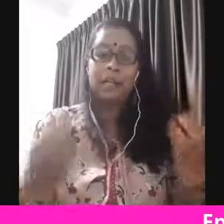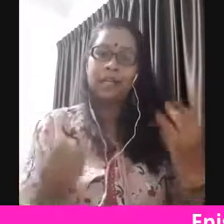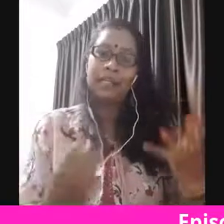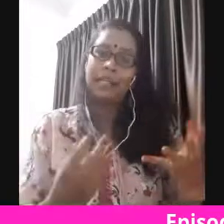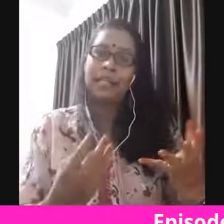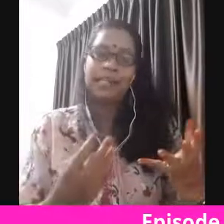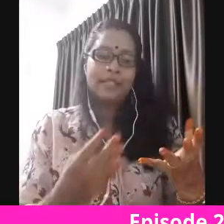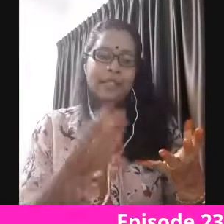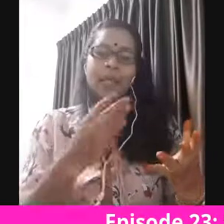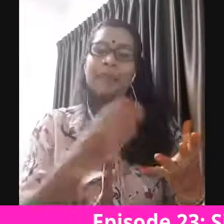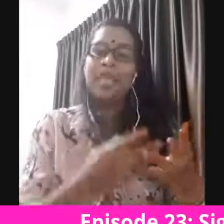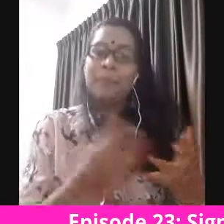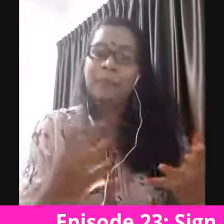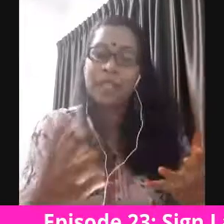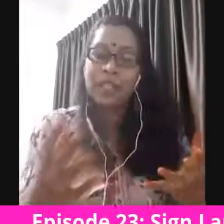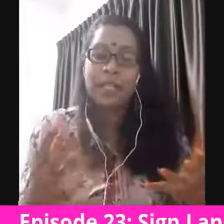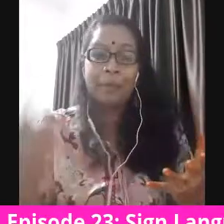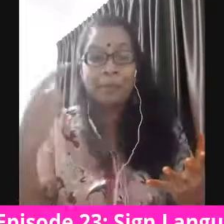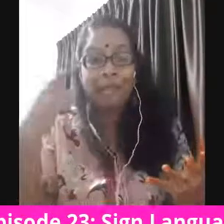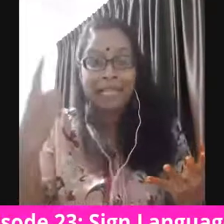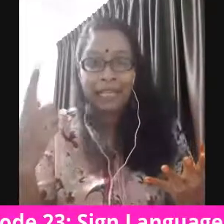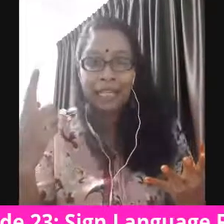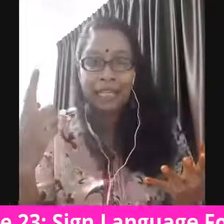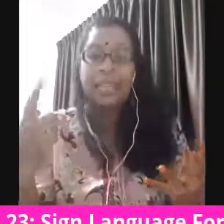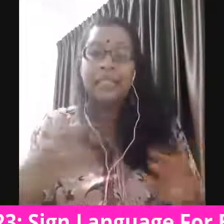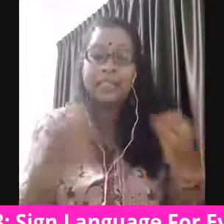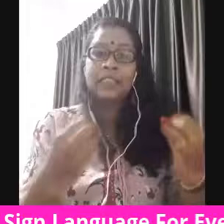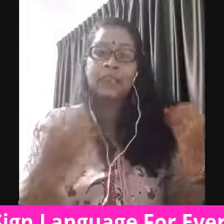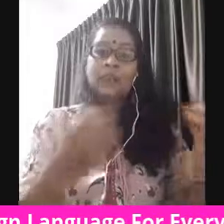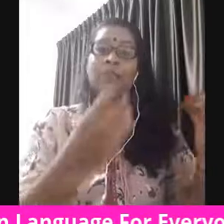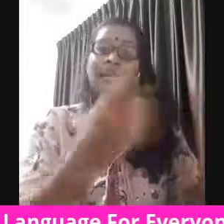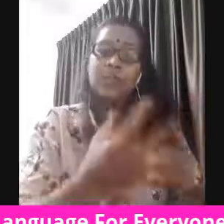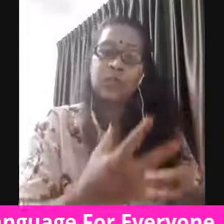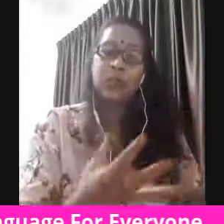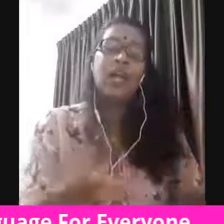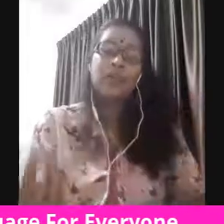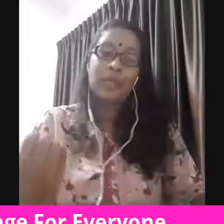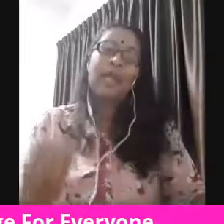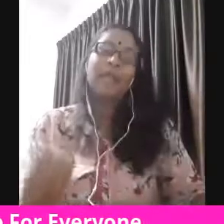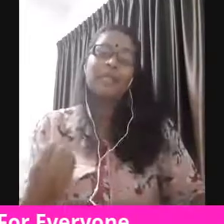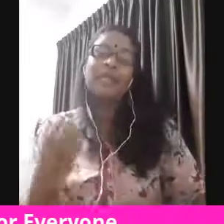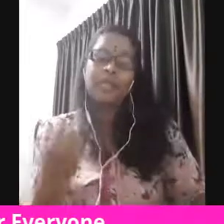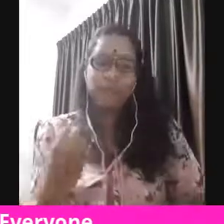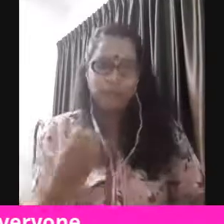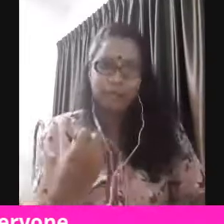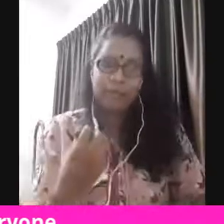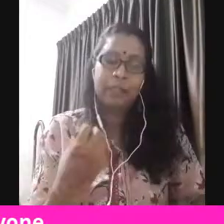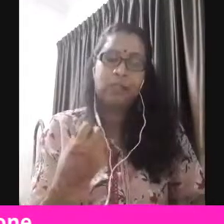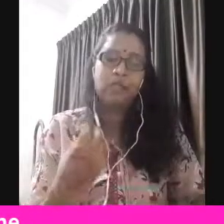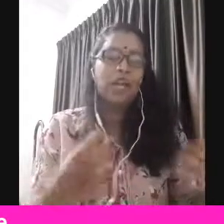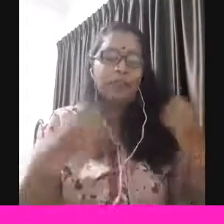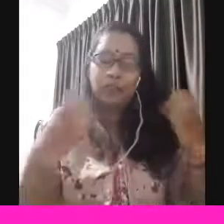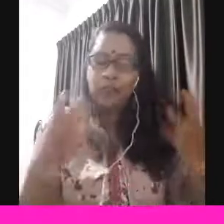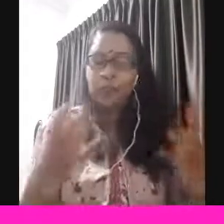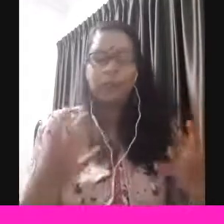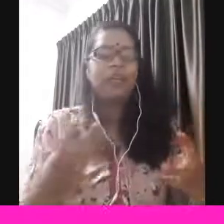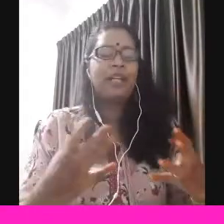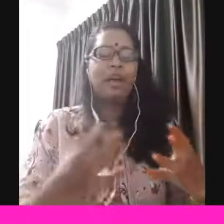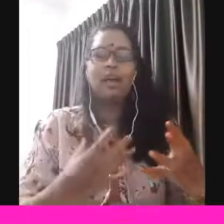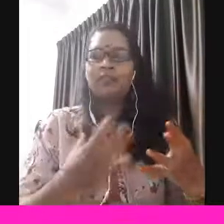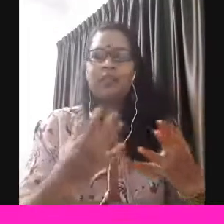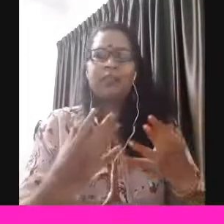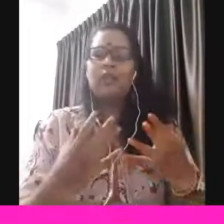Uh-huh. like I say, masalah pembelajaran, penglihatan, teachers from Mm-hmm. that school will come and learn from us, because we don't